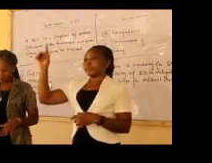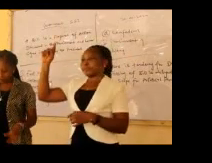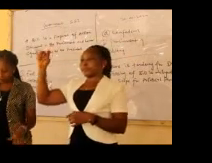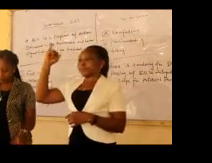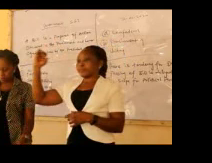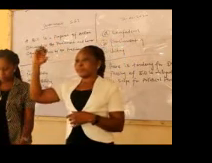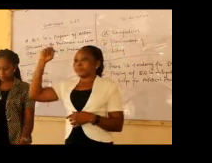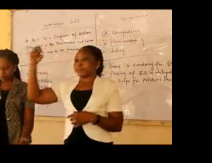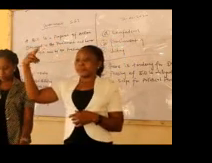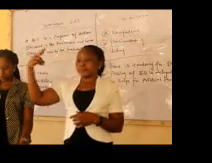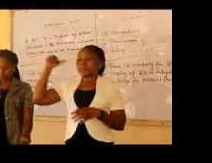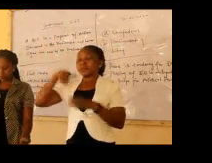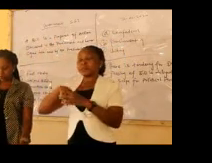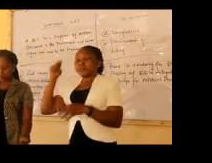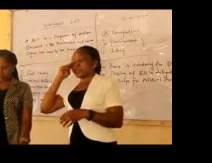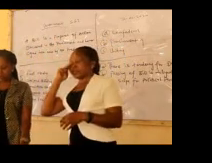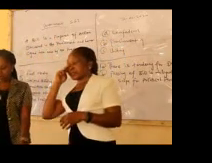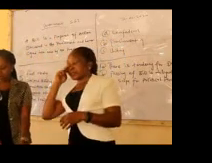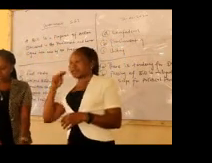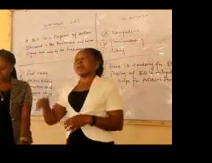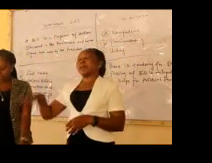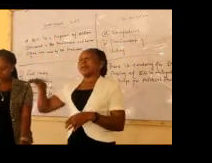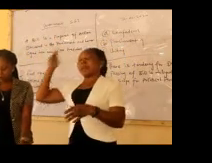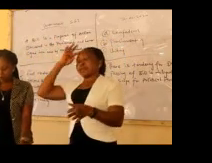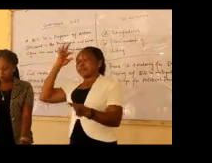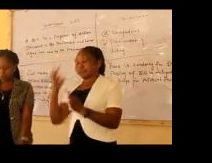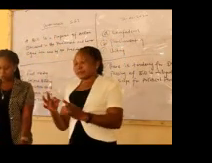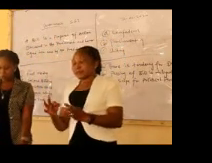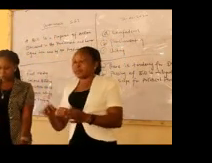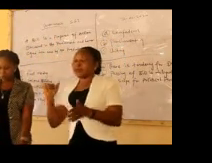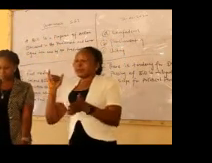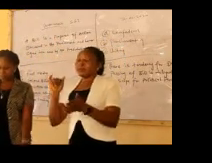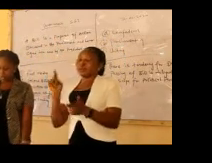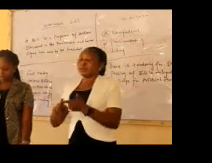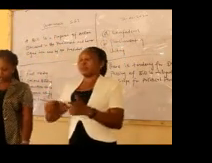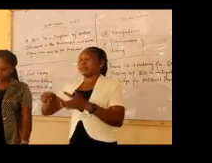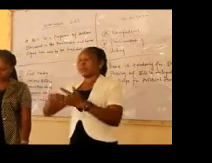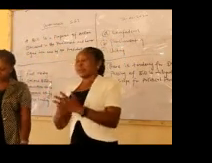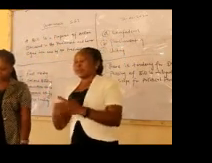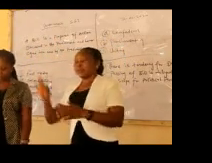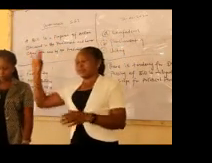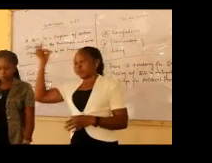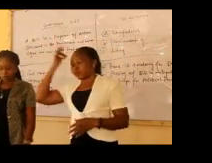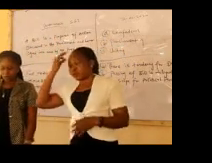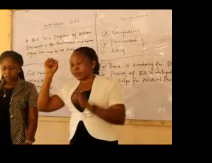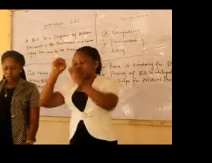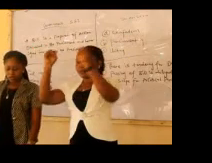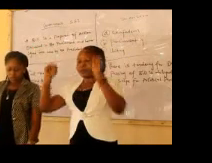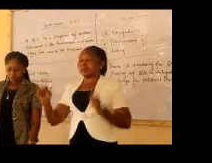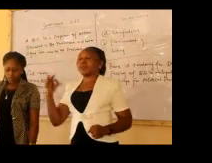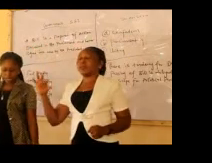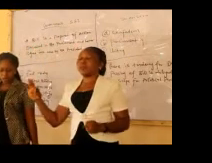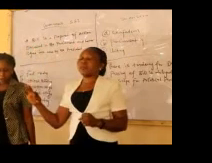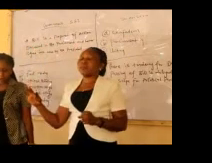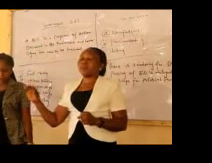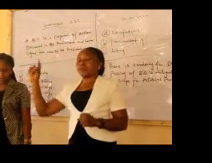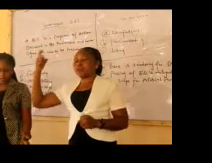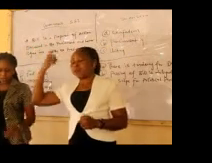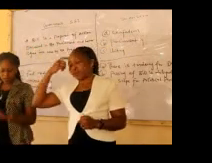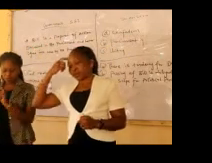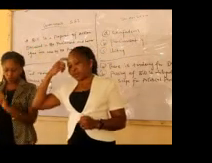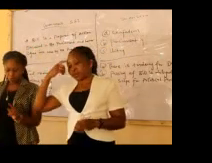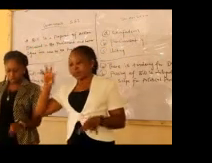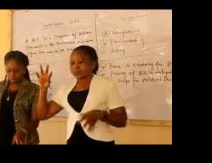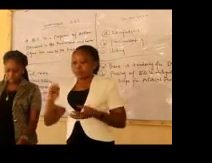of government. So this is the brief origin of what? Federalism in Nigeria. Then number